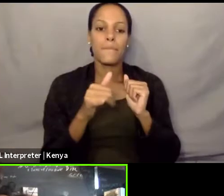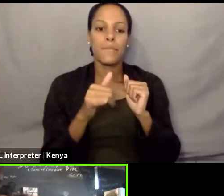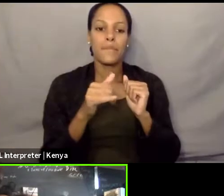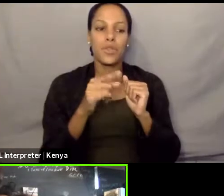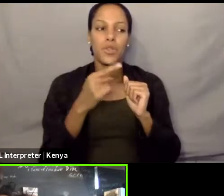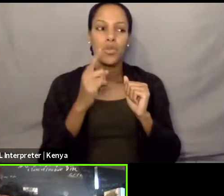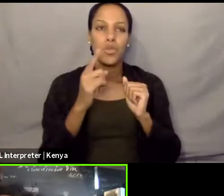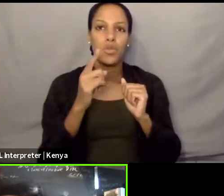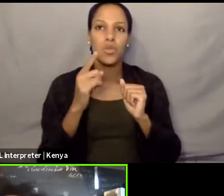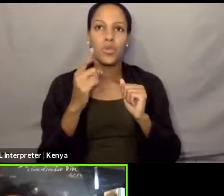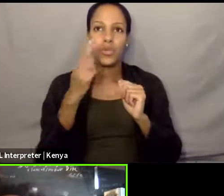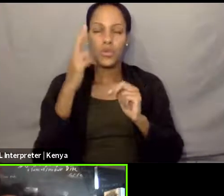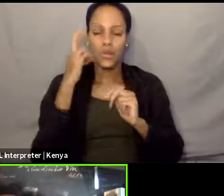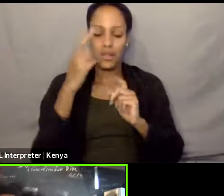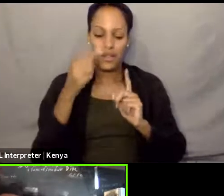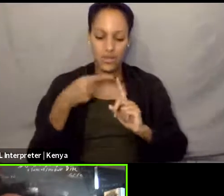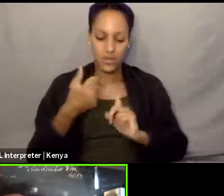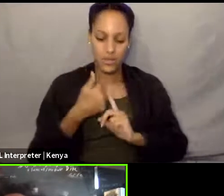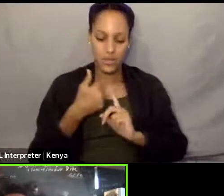become, you know,